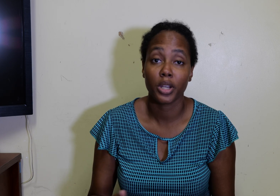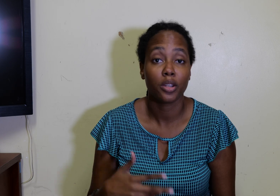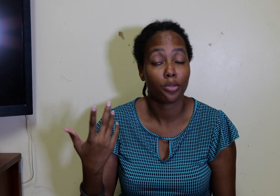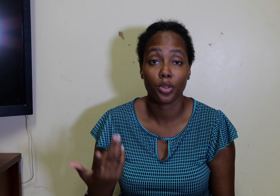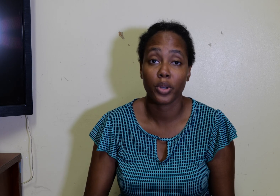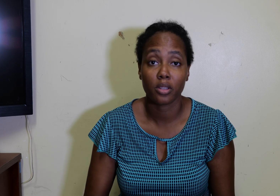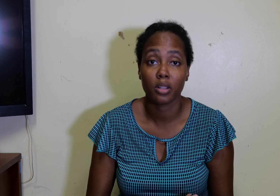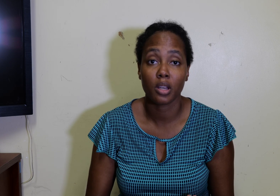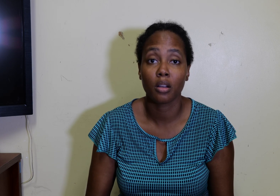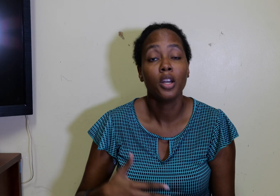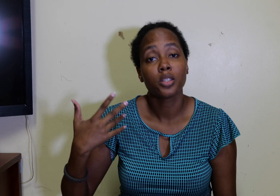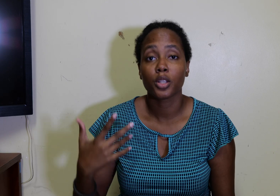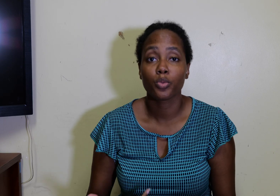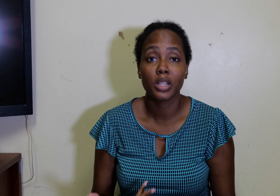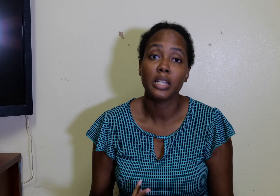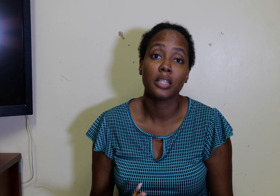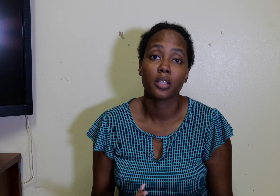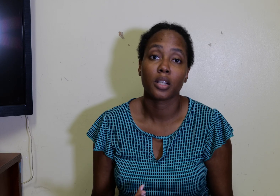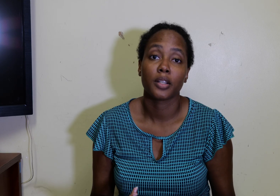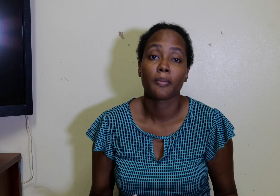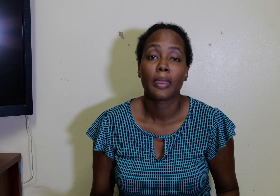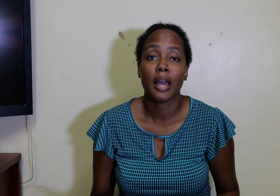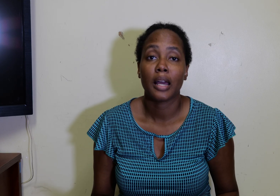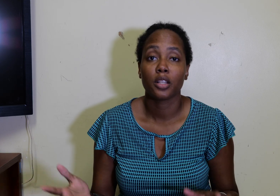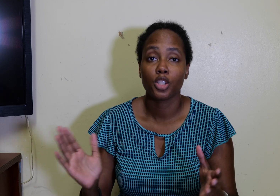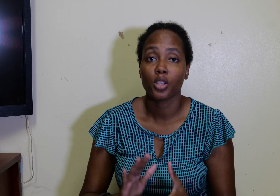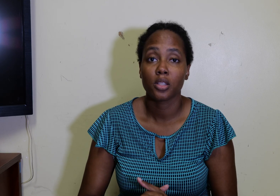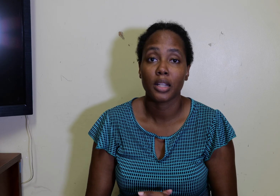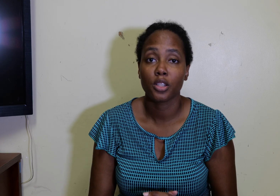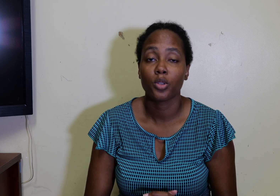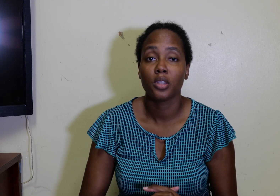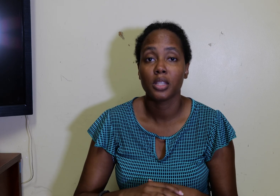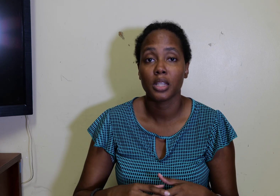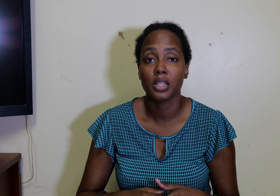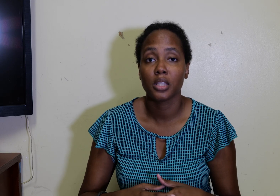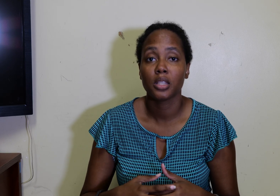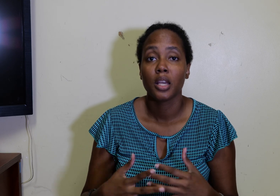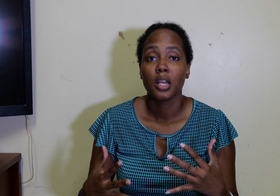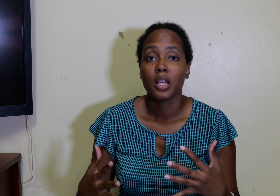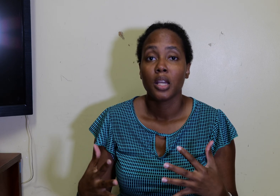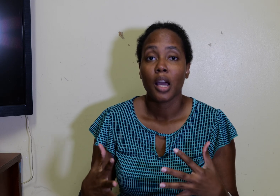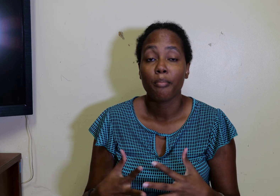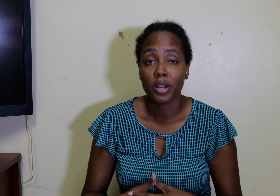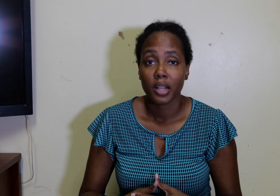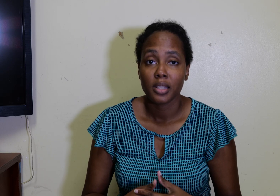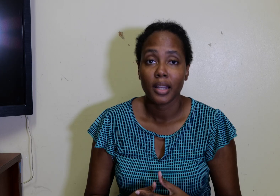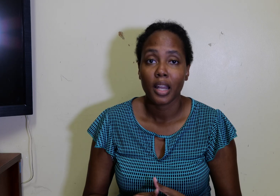refrained throughout the rest of the song. So it's really easy to learn. And just letting you know, this is American Sign